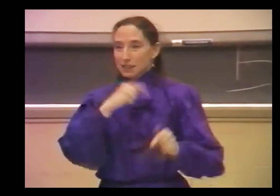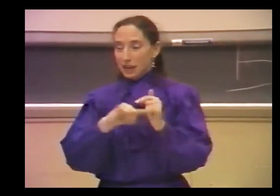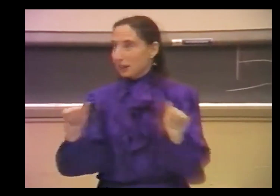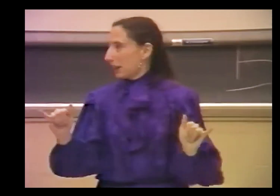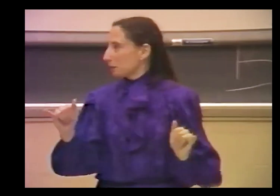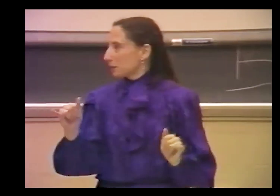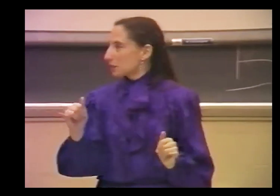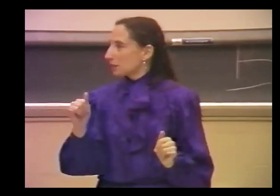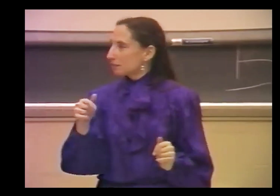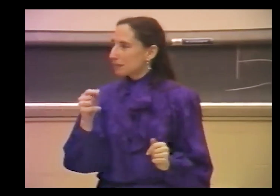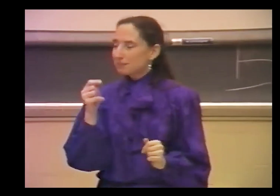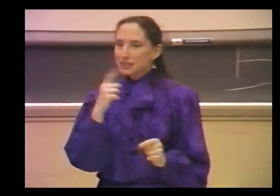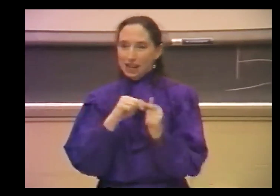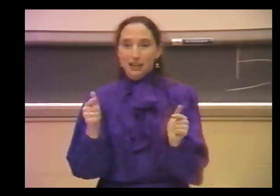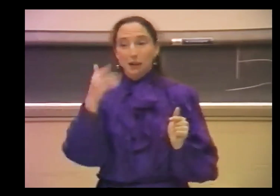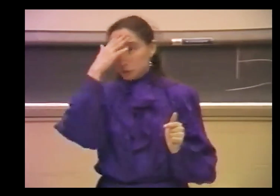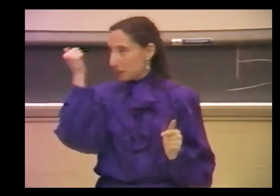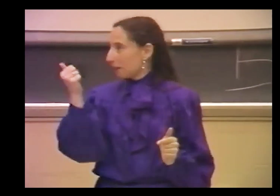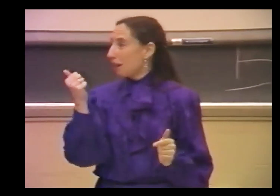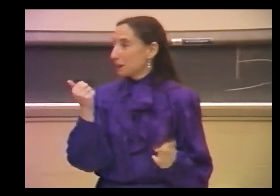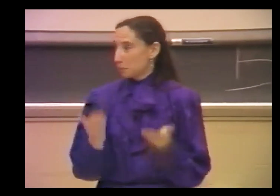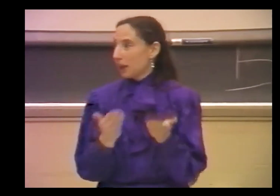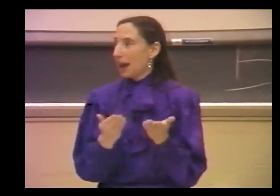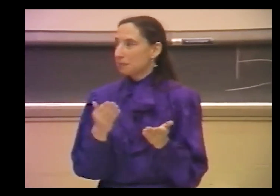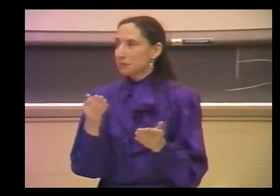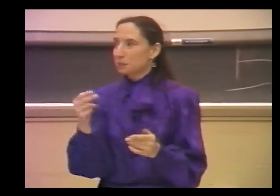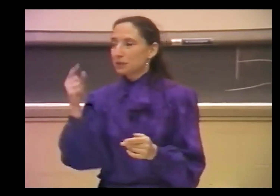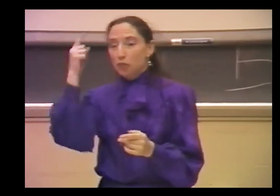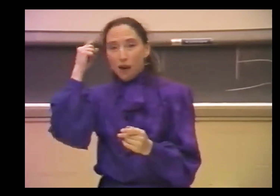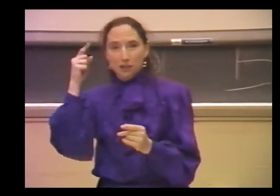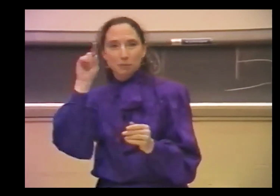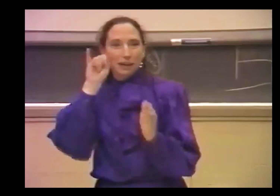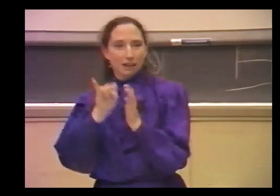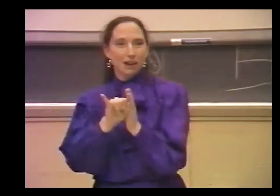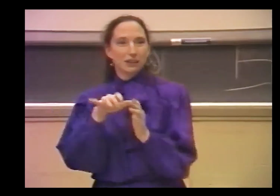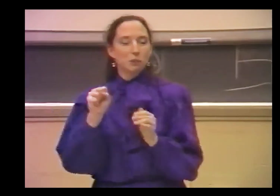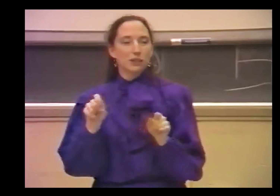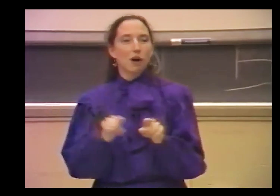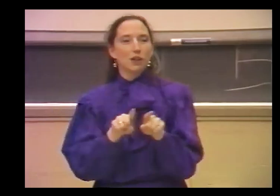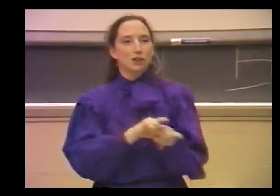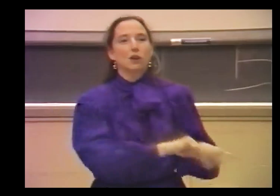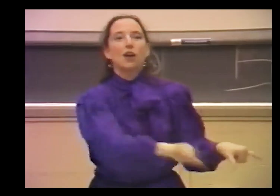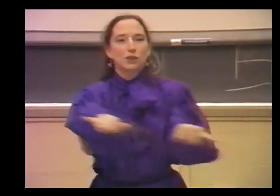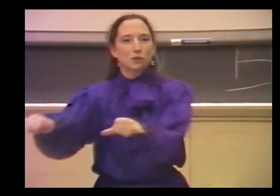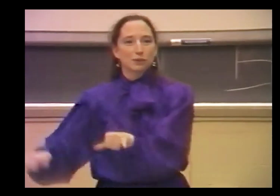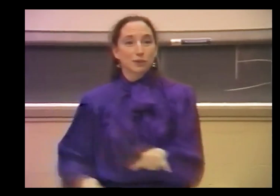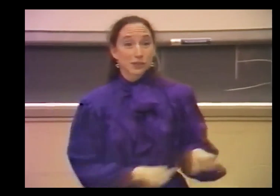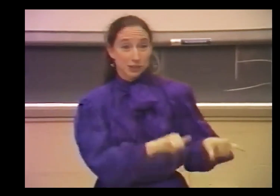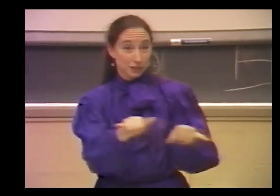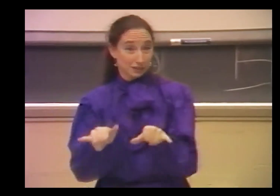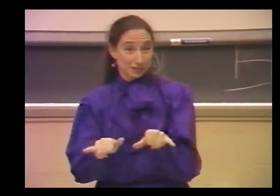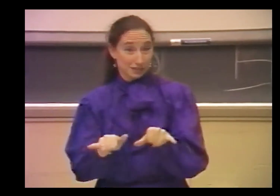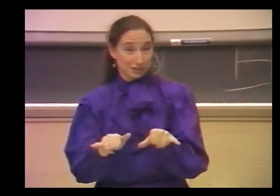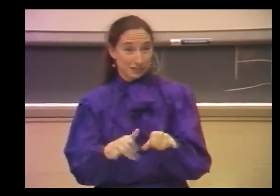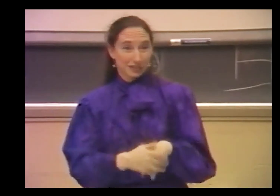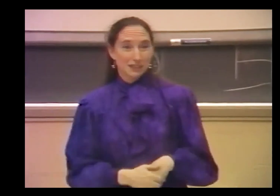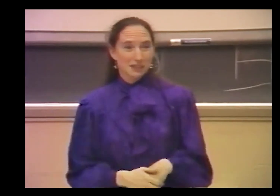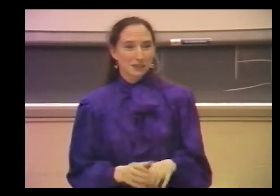sign language, because perhaps it was thought to be iconic, was also universal.